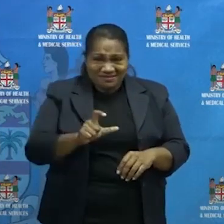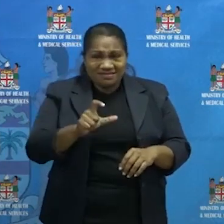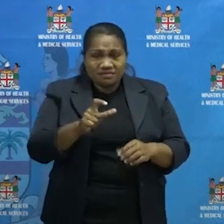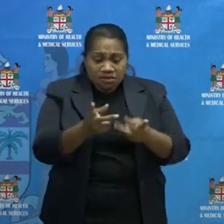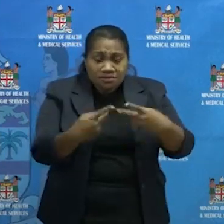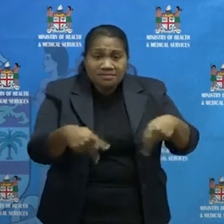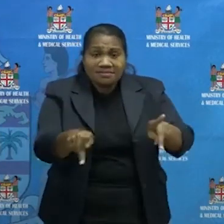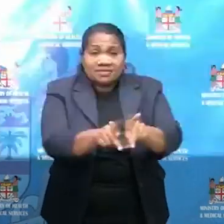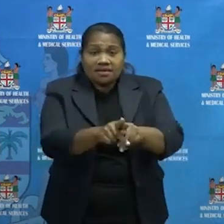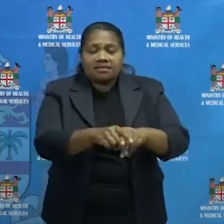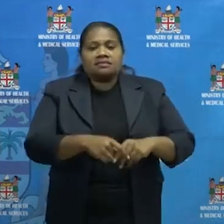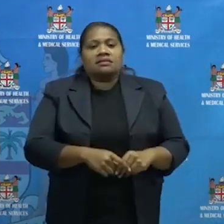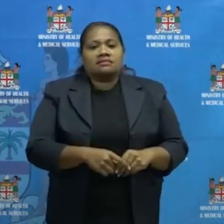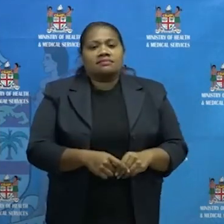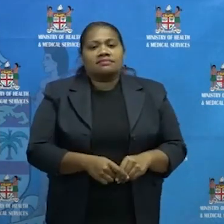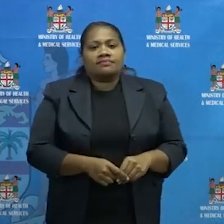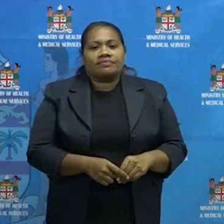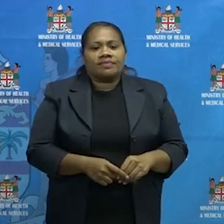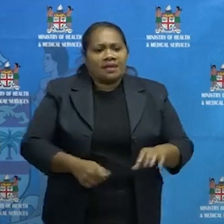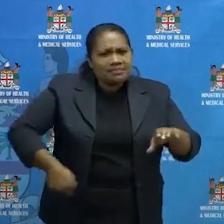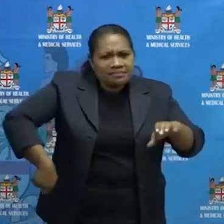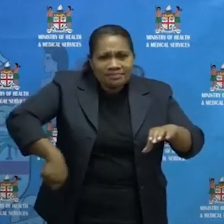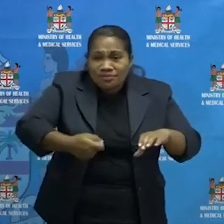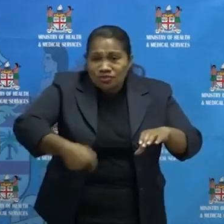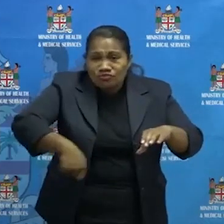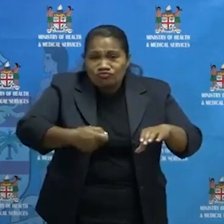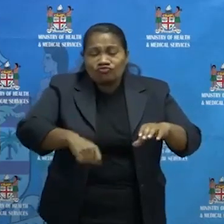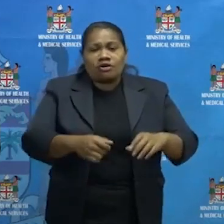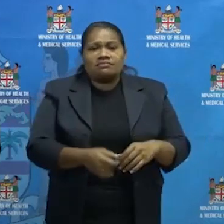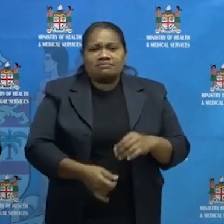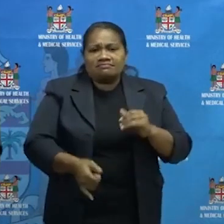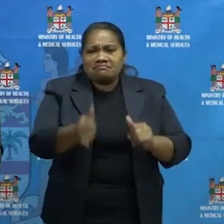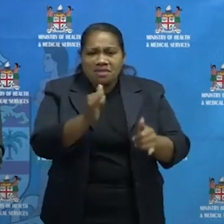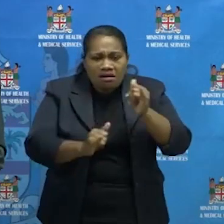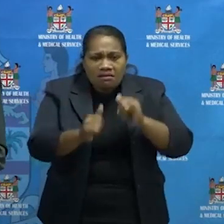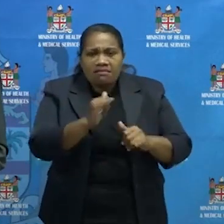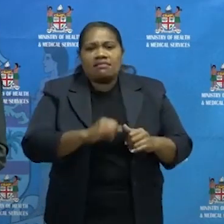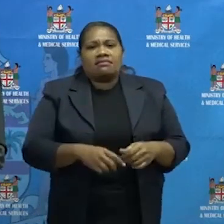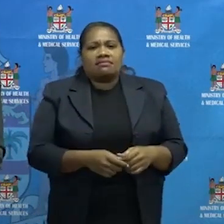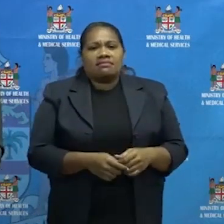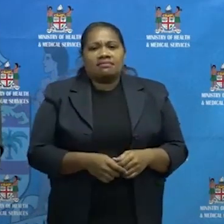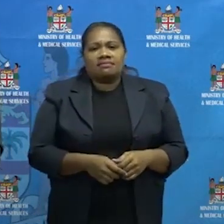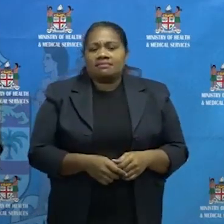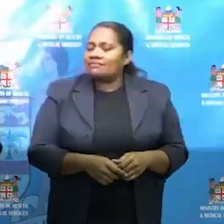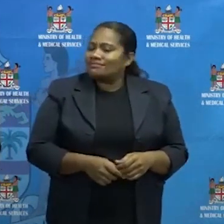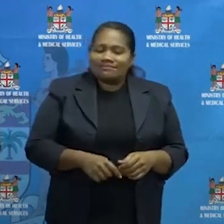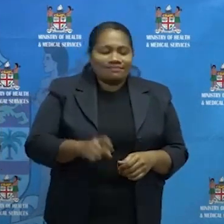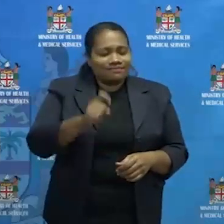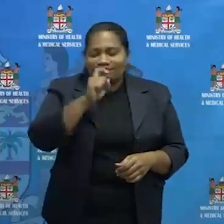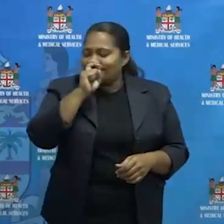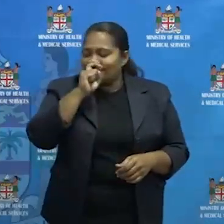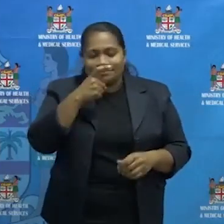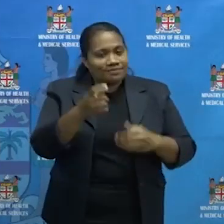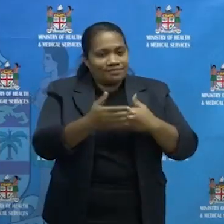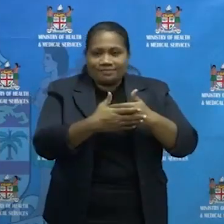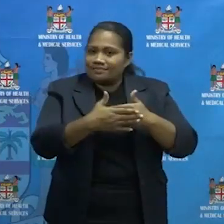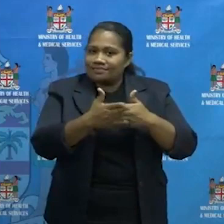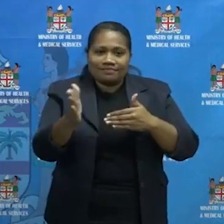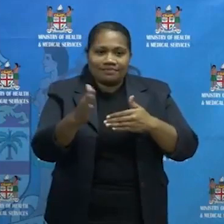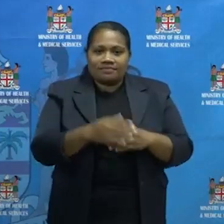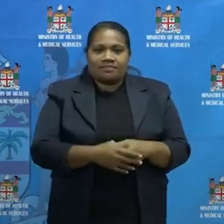billiard shops, and amusement arcades cannot open for at least the next 14 days.